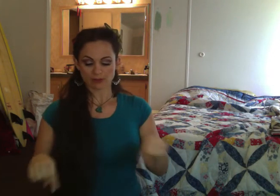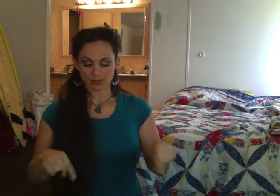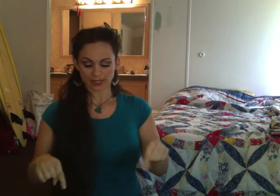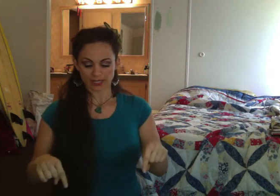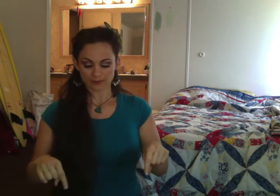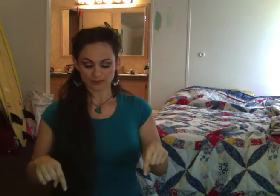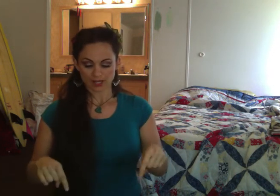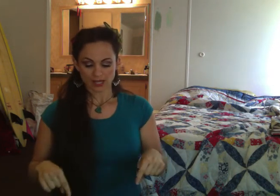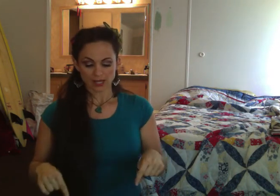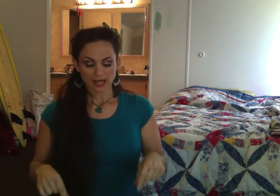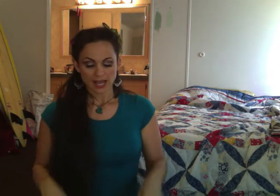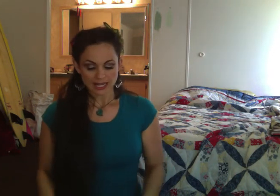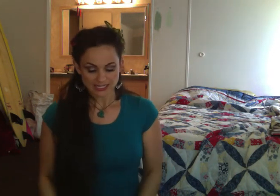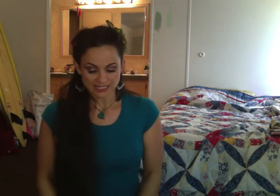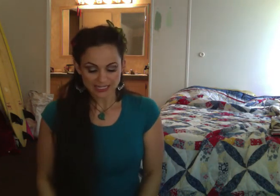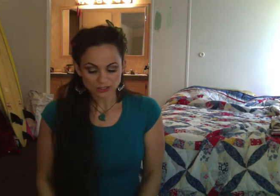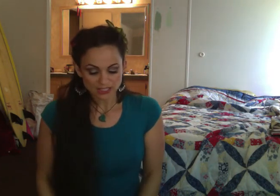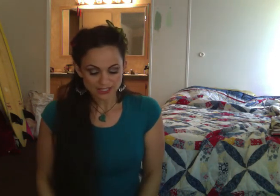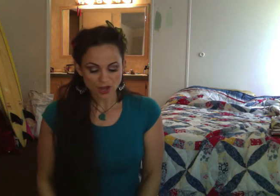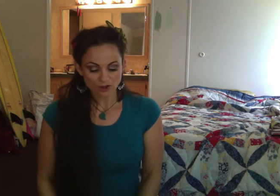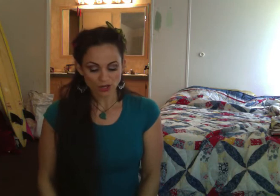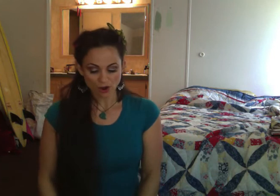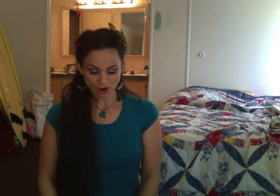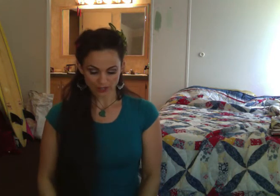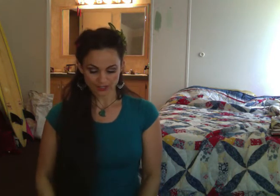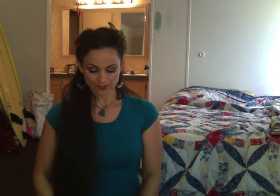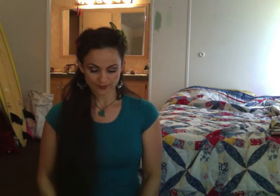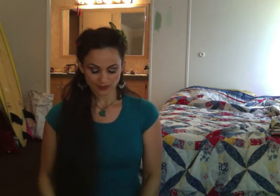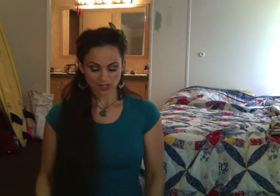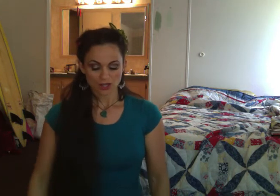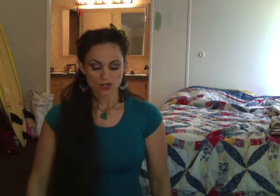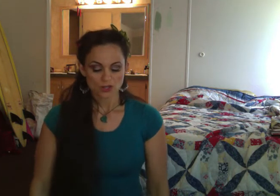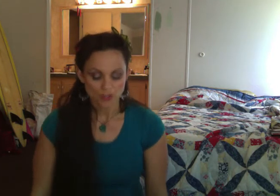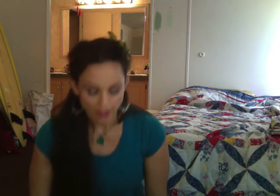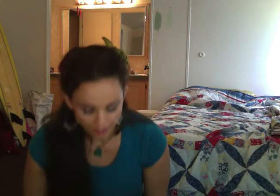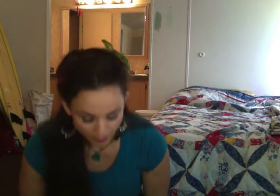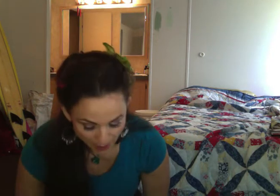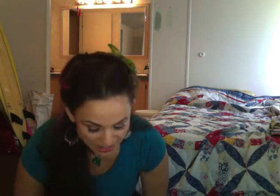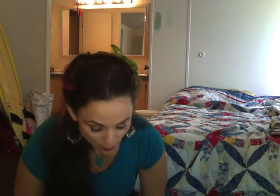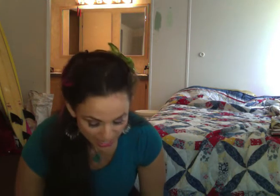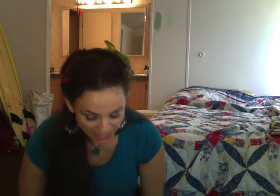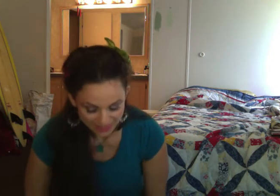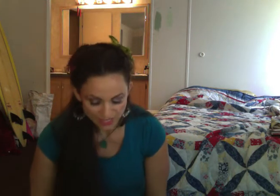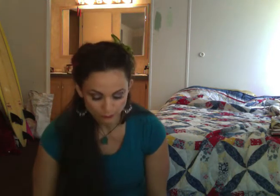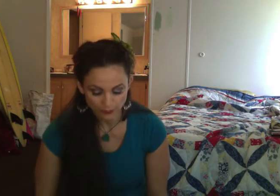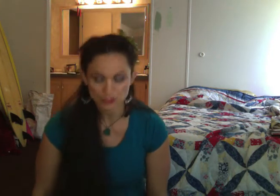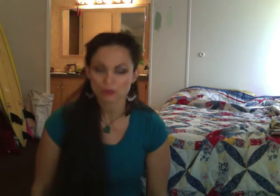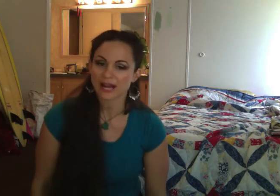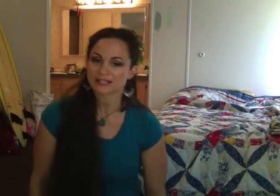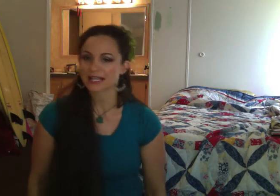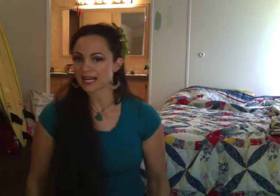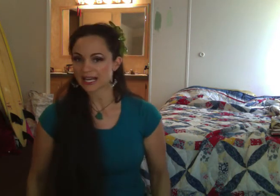trembling, in singleness of your heart. The best way I could think of translating